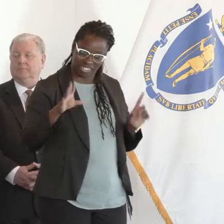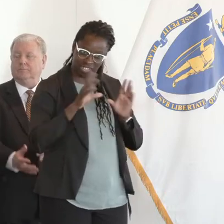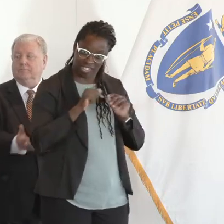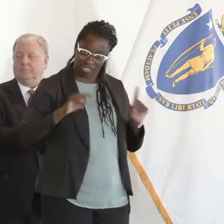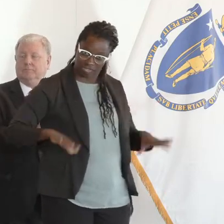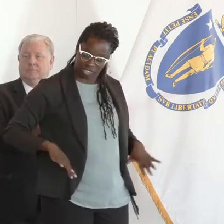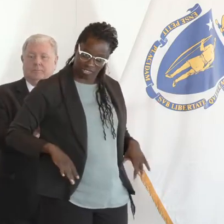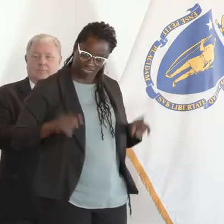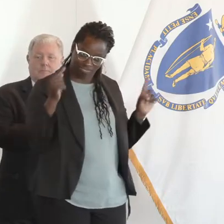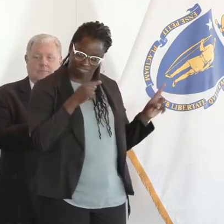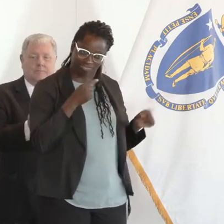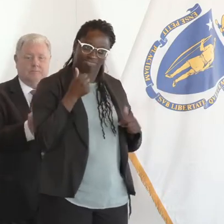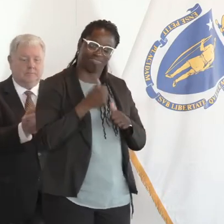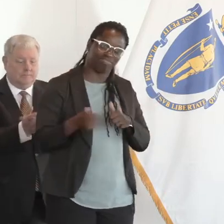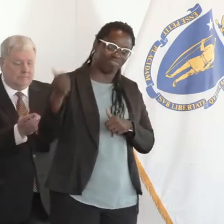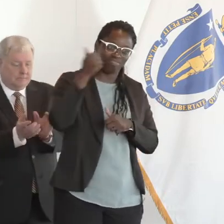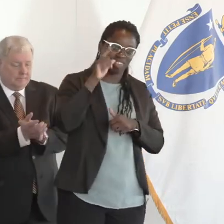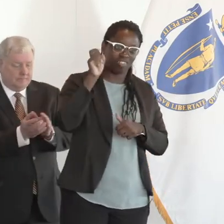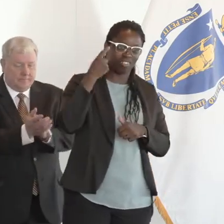Furey.